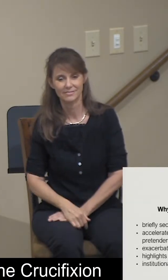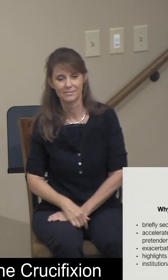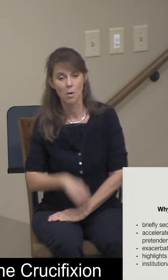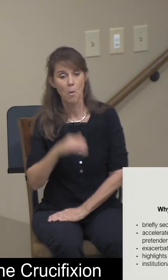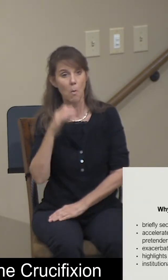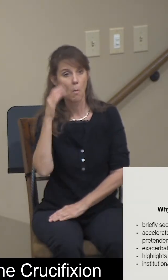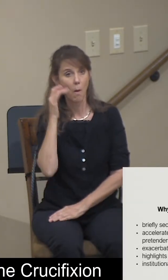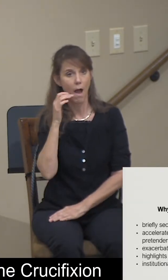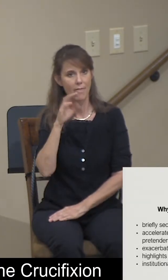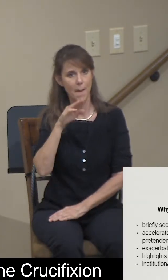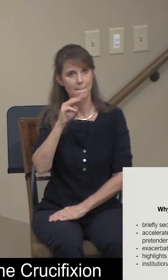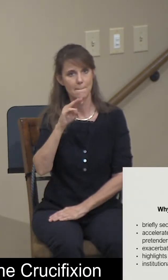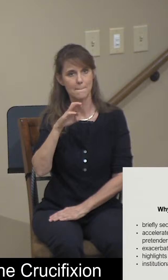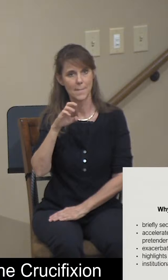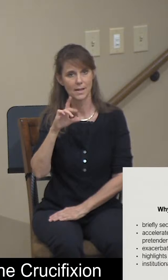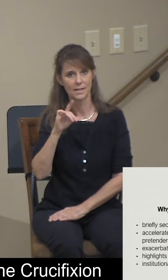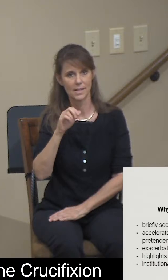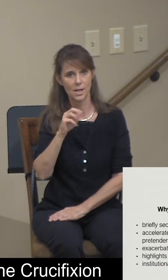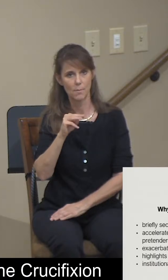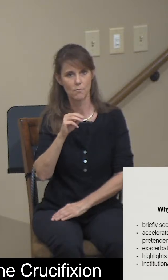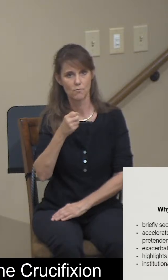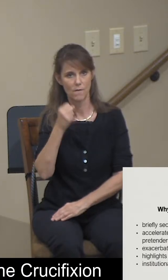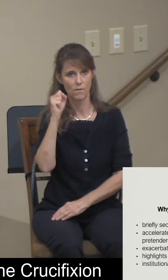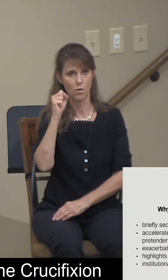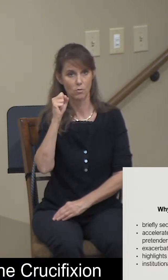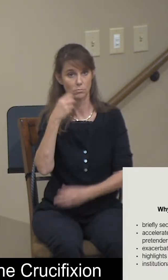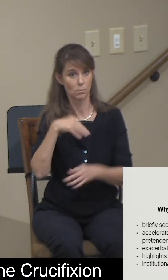Revolt matters. We will cover this very briefly.